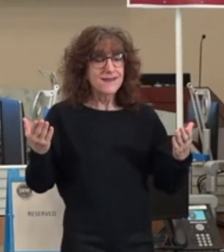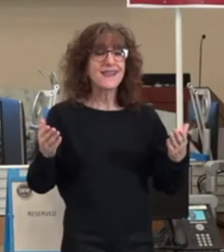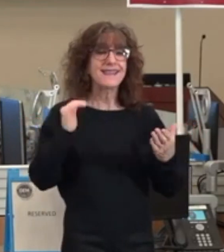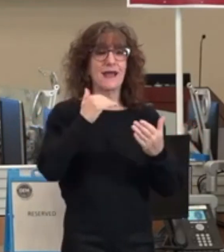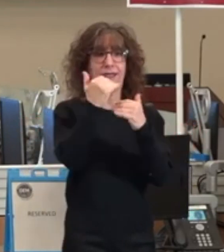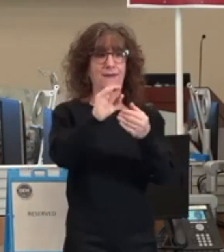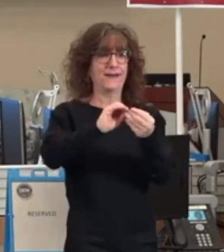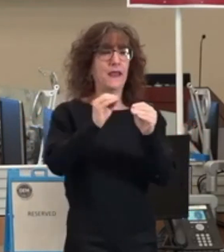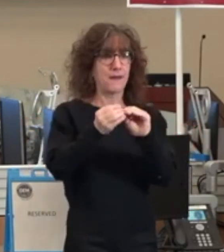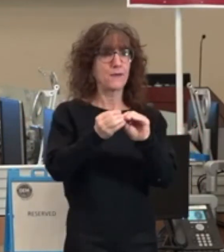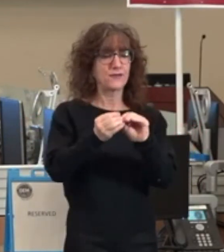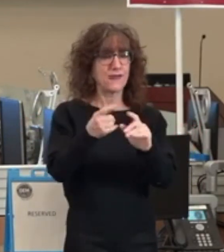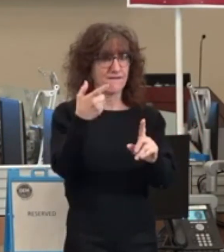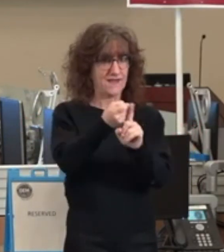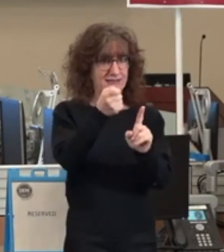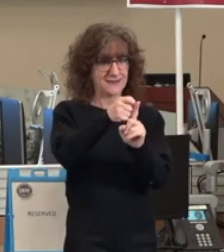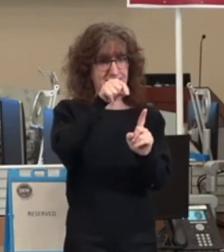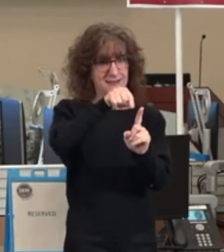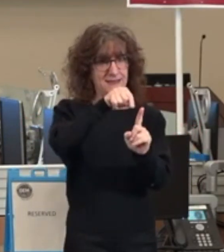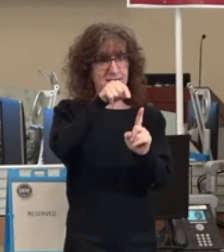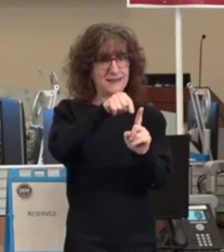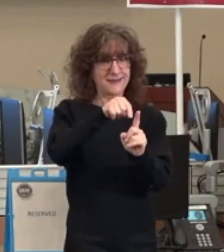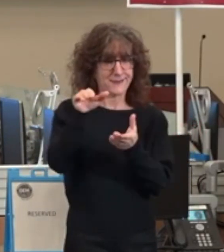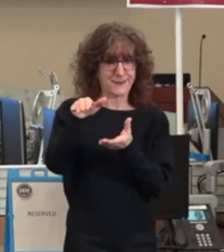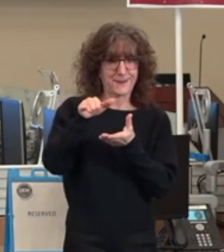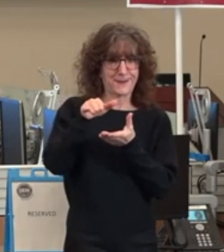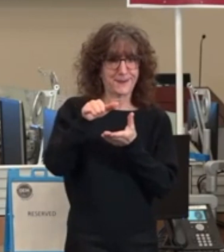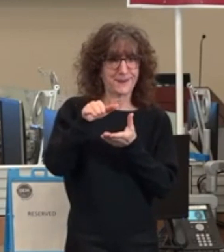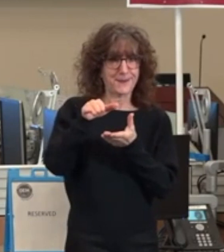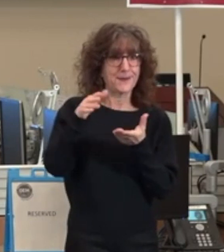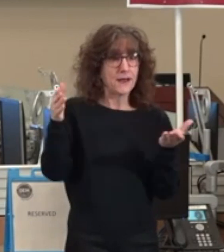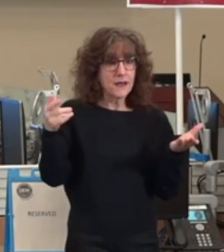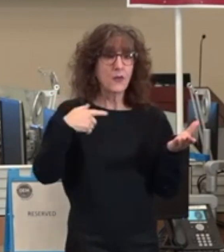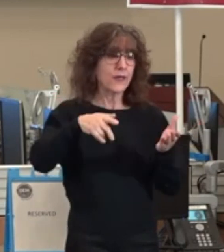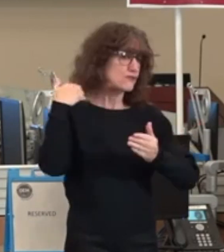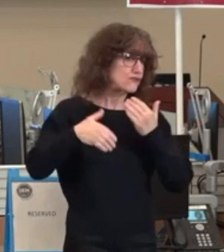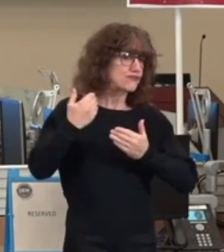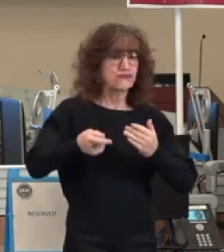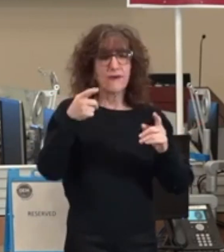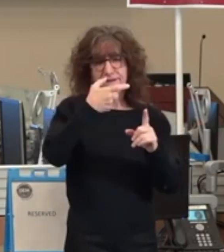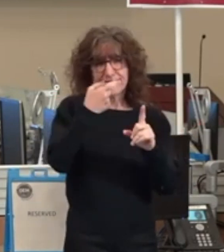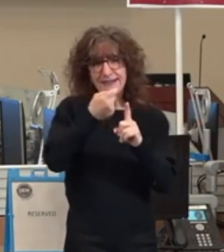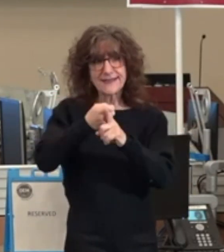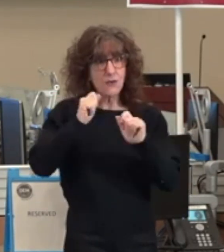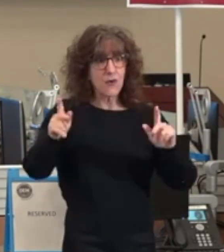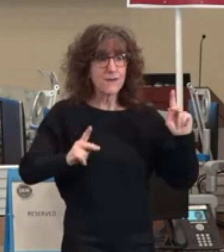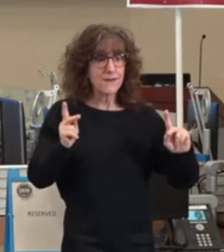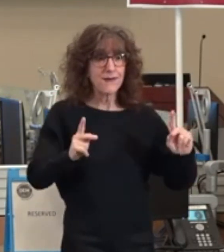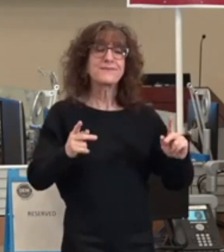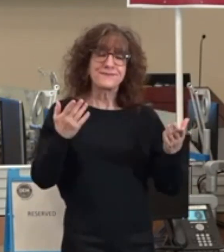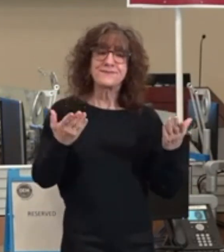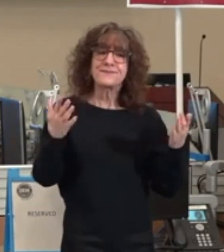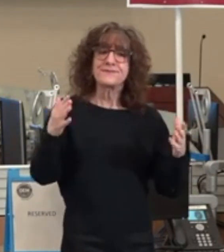our limited supply. And that is what is standing between us being able to quickly vaccinate Prince Georgians. As you